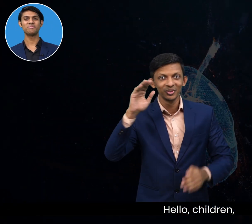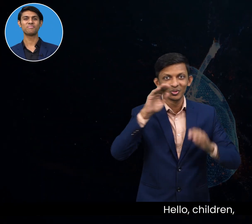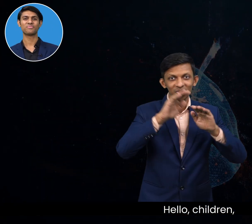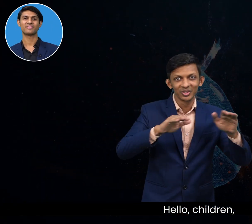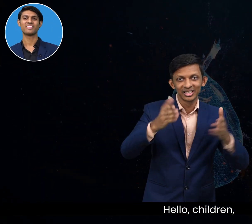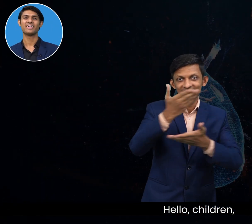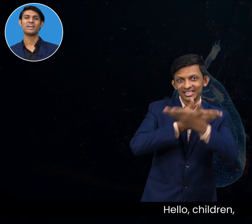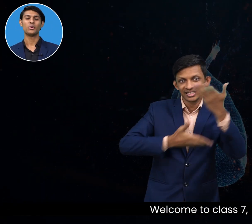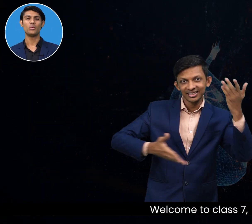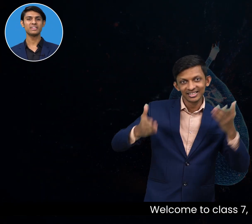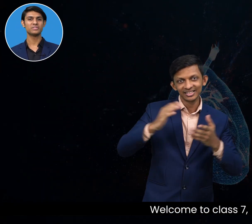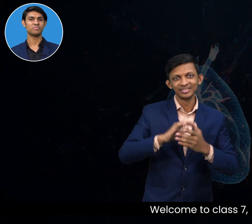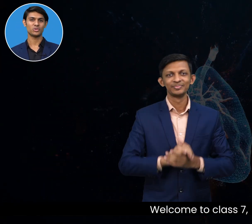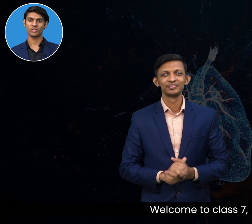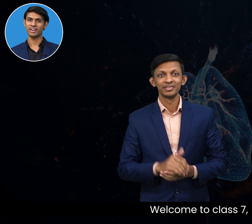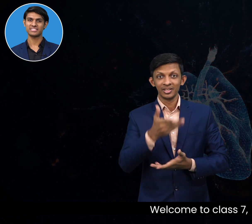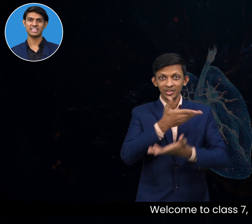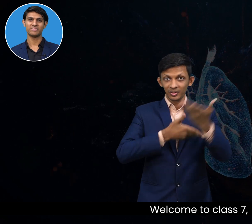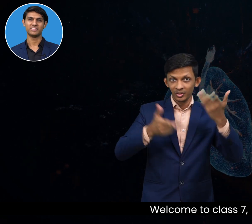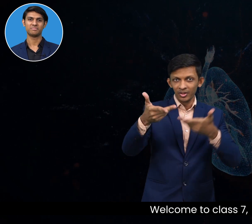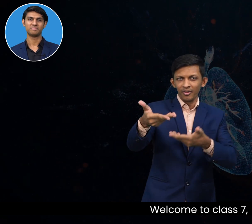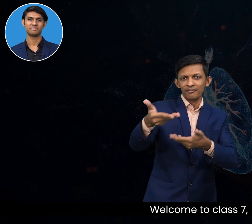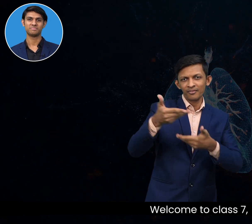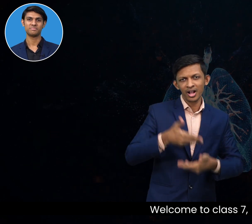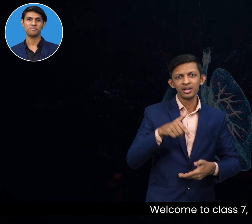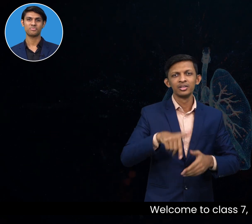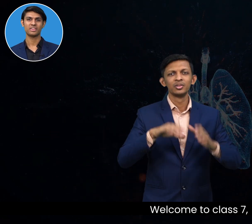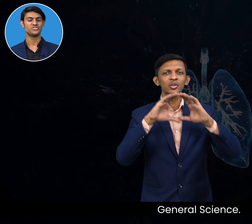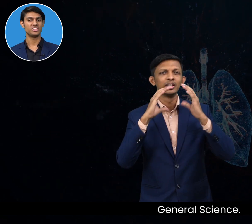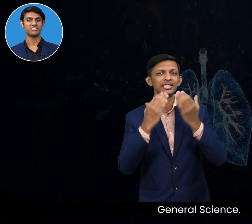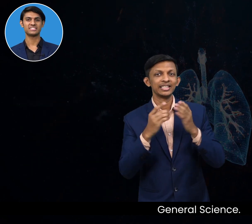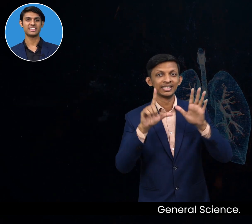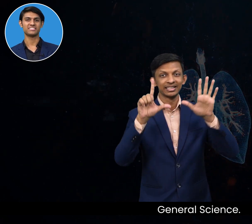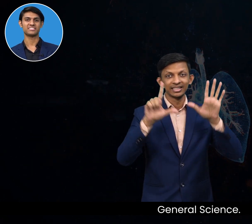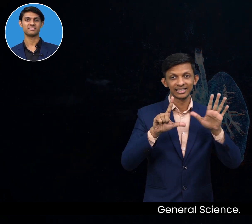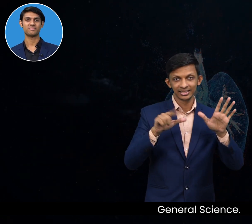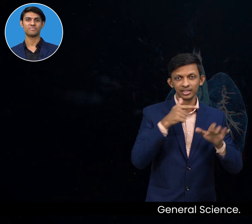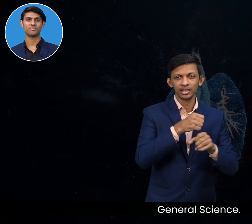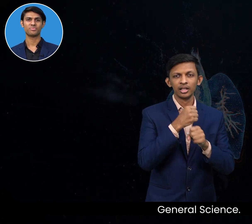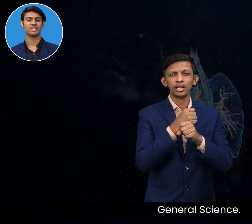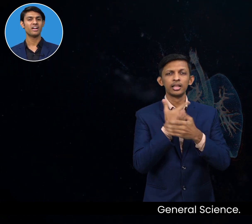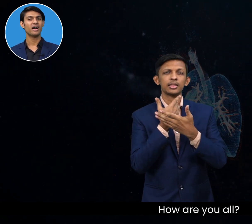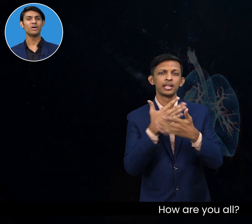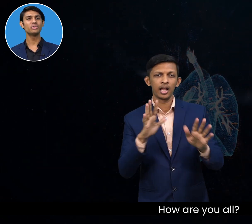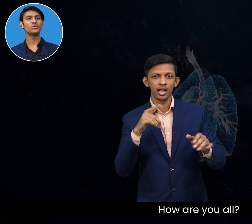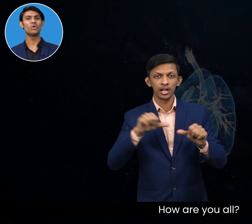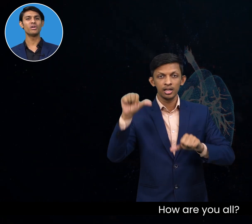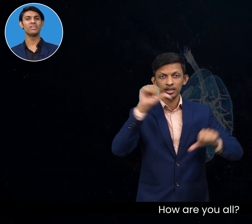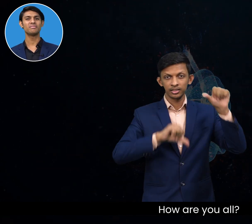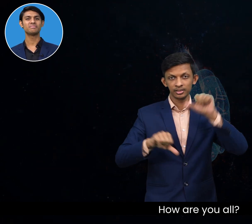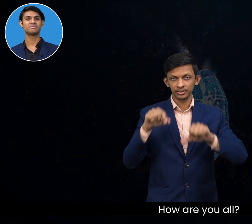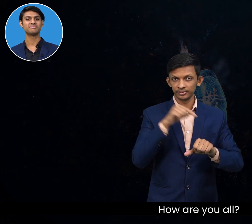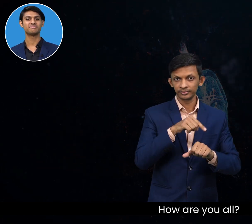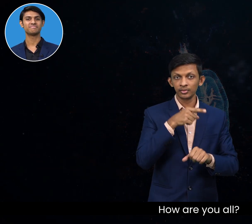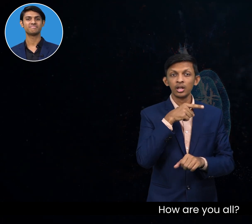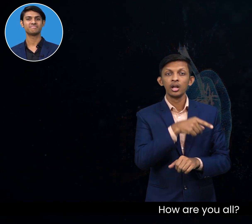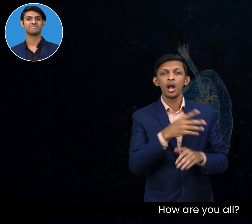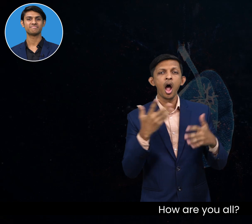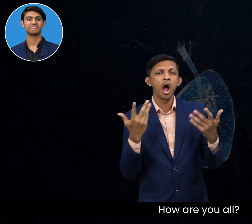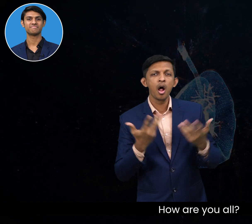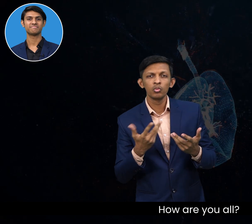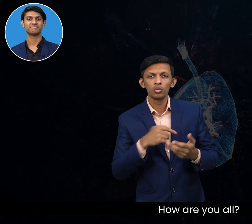Hello children, welcome to class 7, General Science. How are you all?